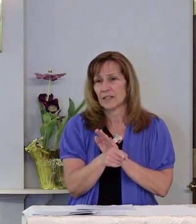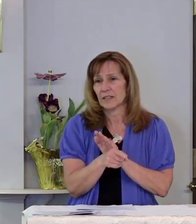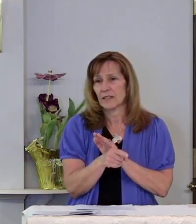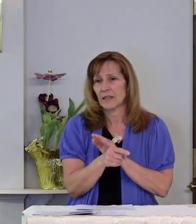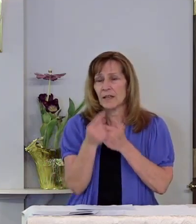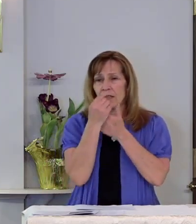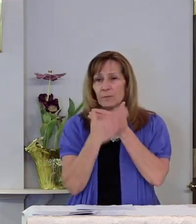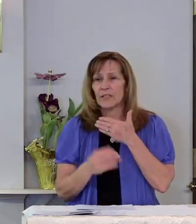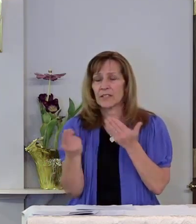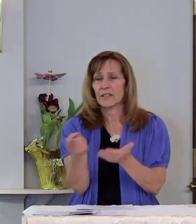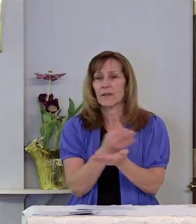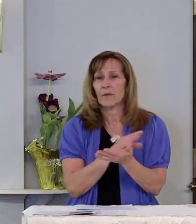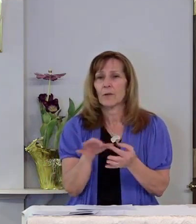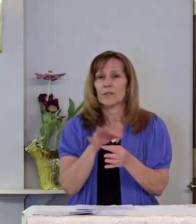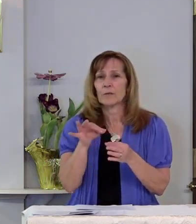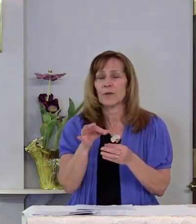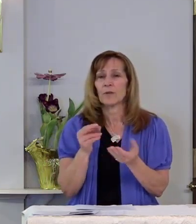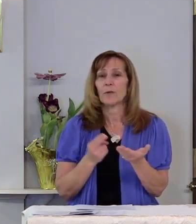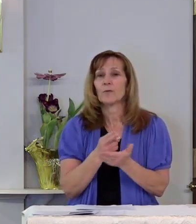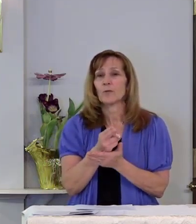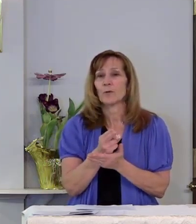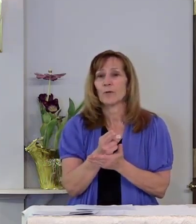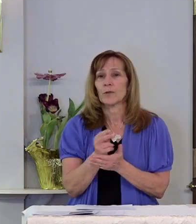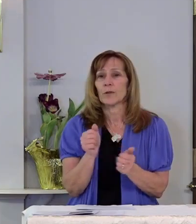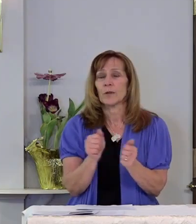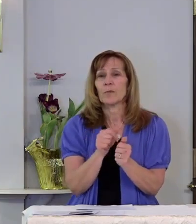Amen. Let us pray.